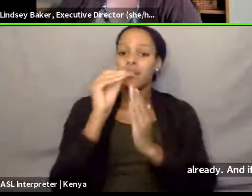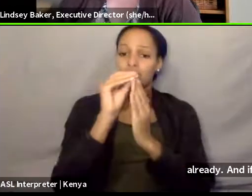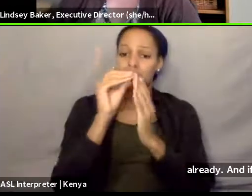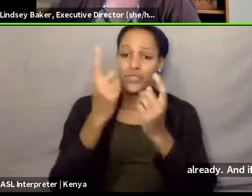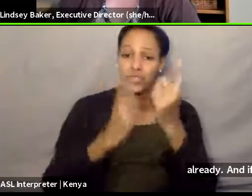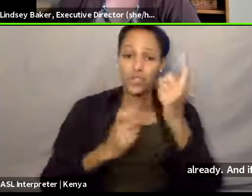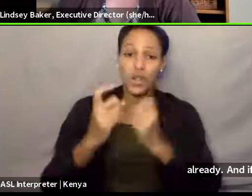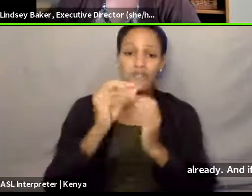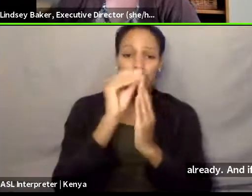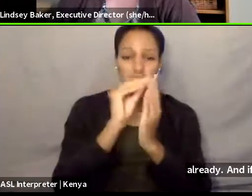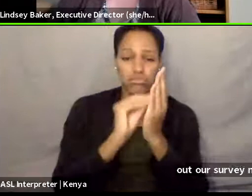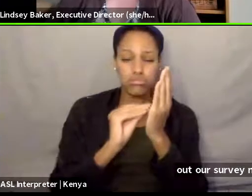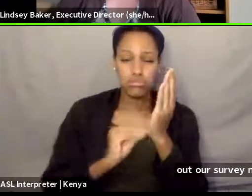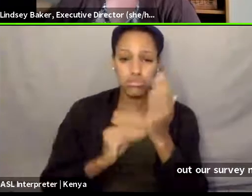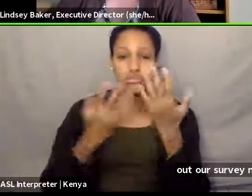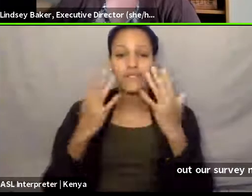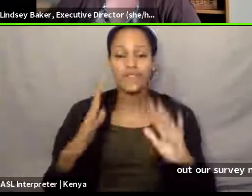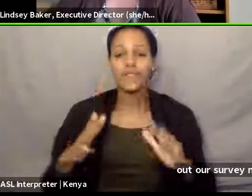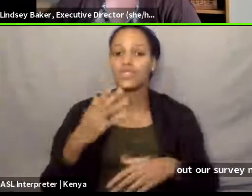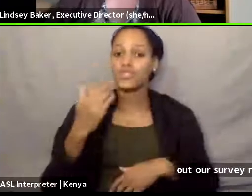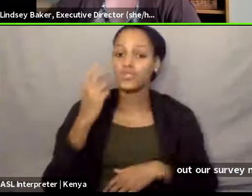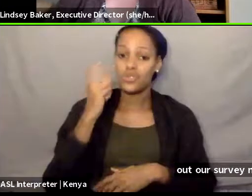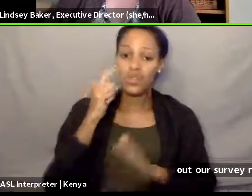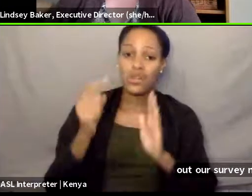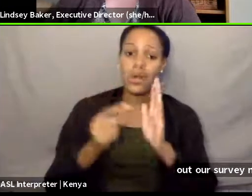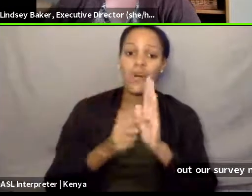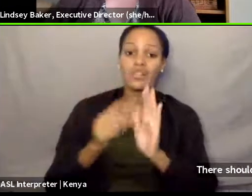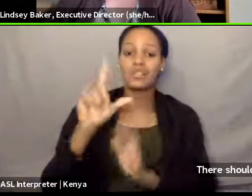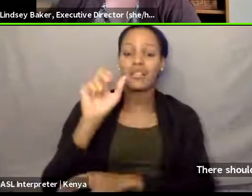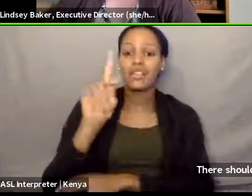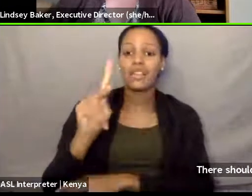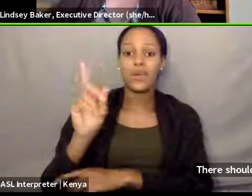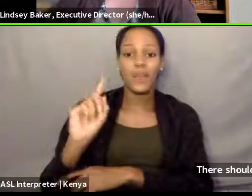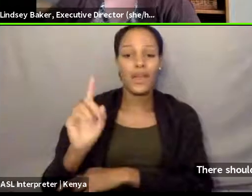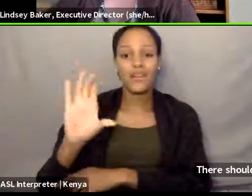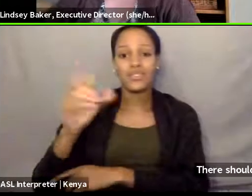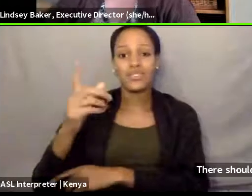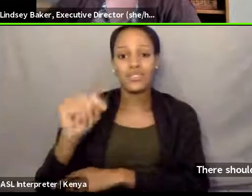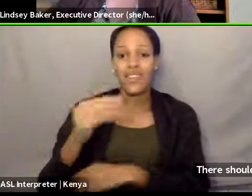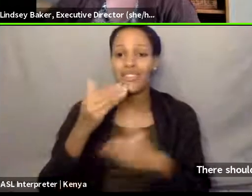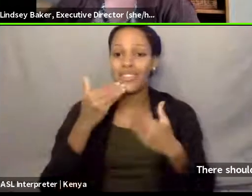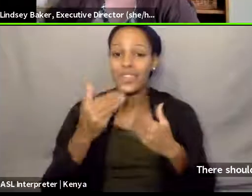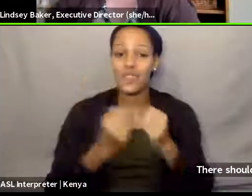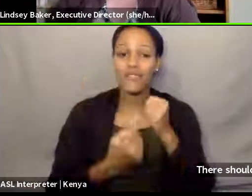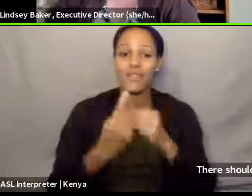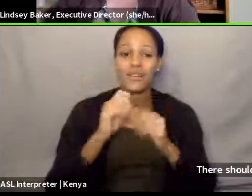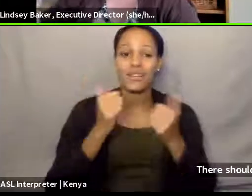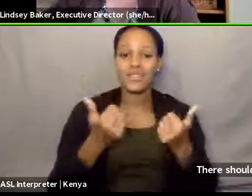feedback, that would be great. There should be a link in the chat. And thank you, everyone. Have a great rest of your day.